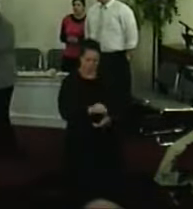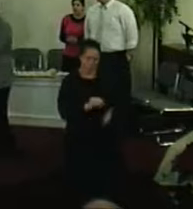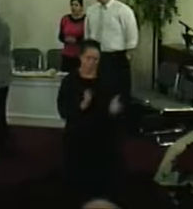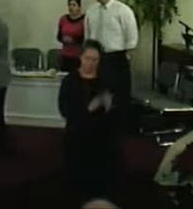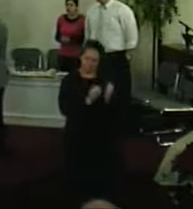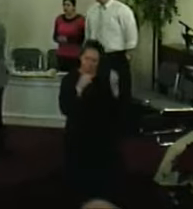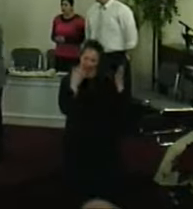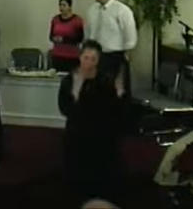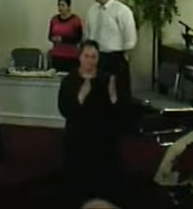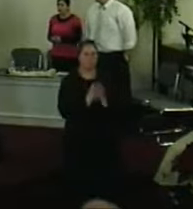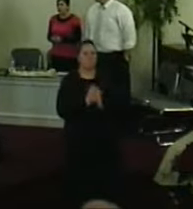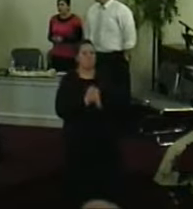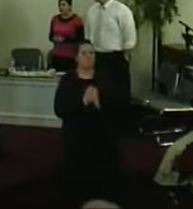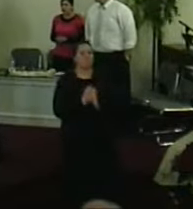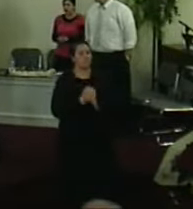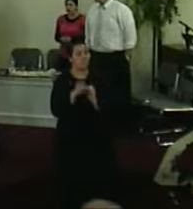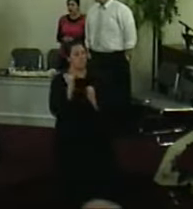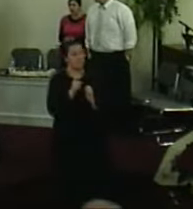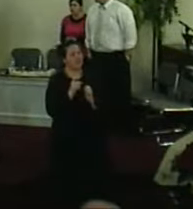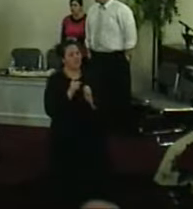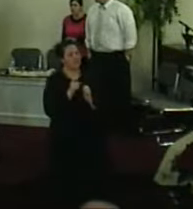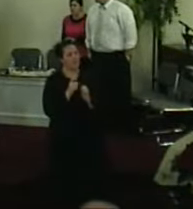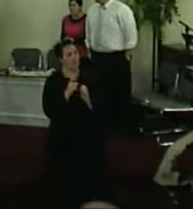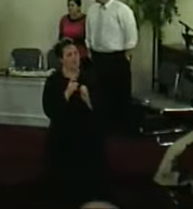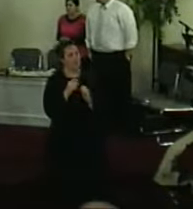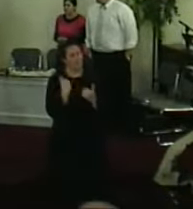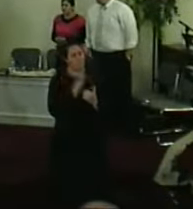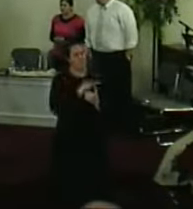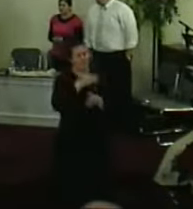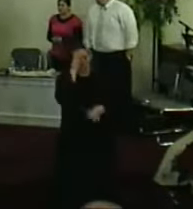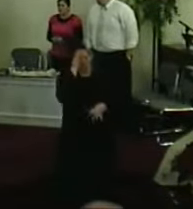Hallelujah. We just need to put our faith in Him.